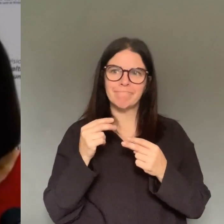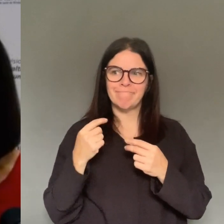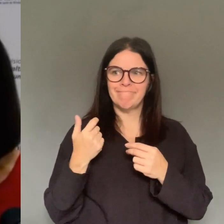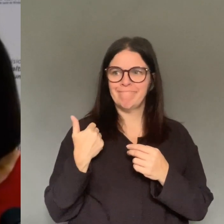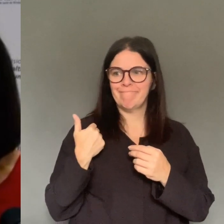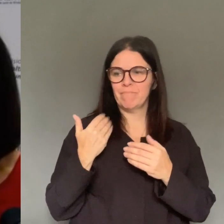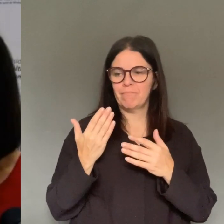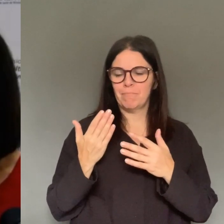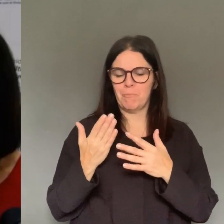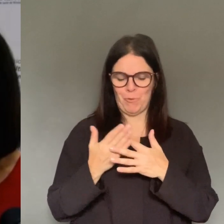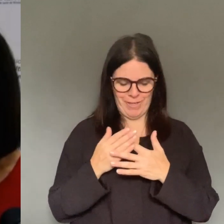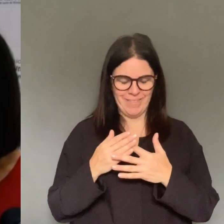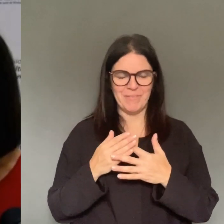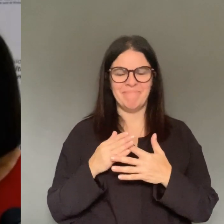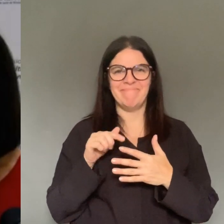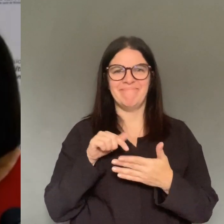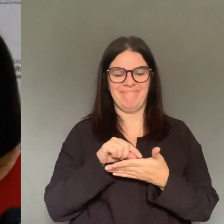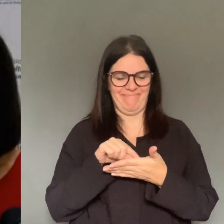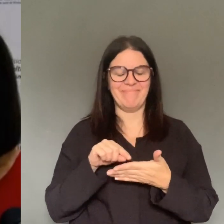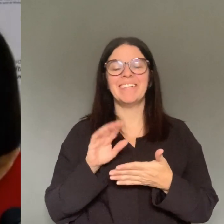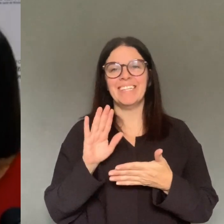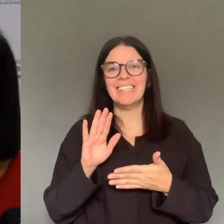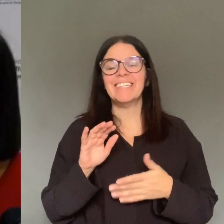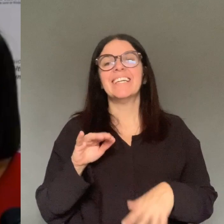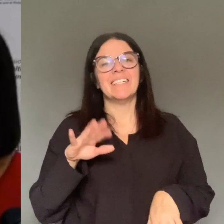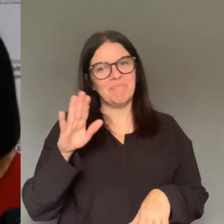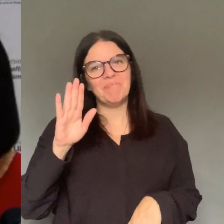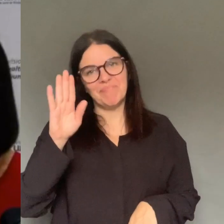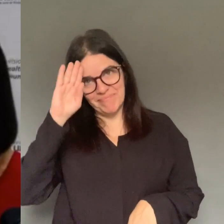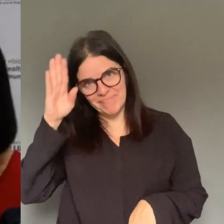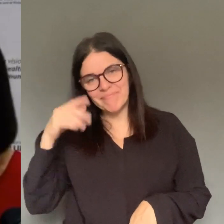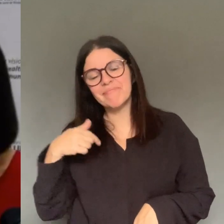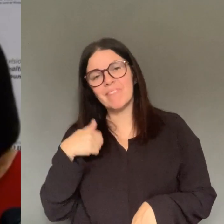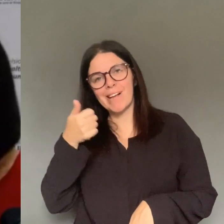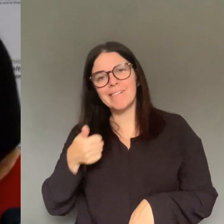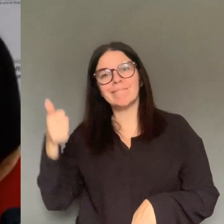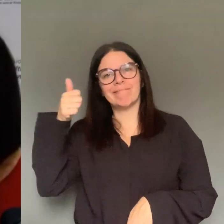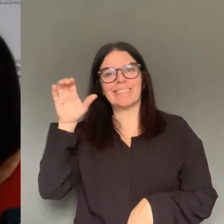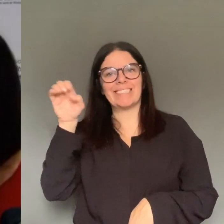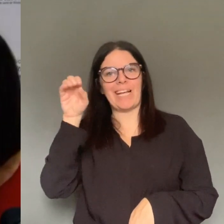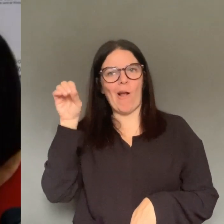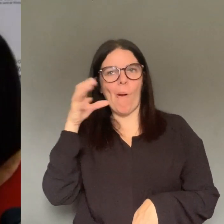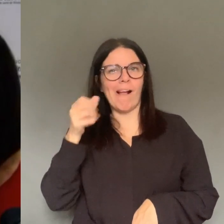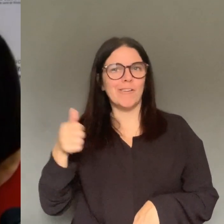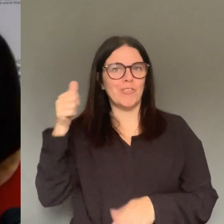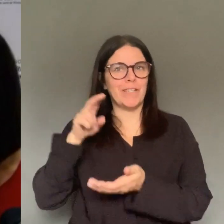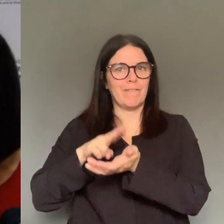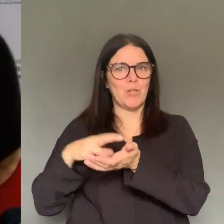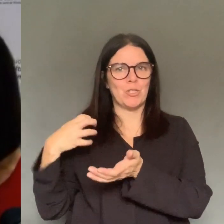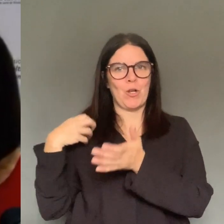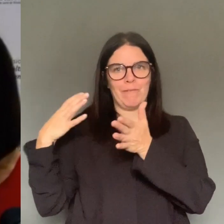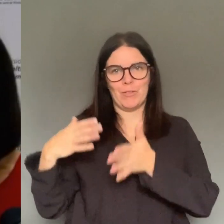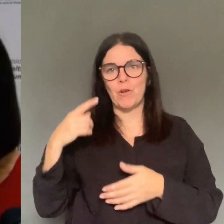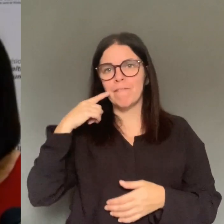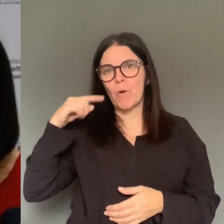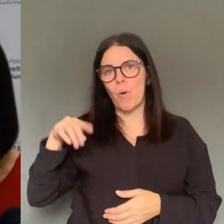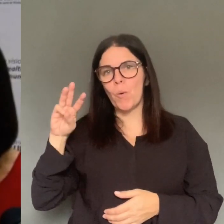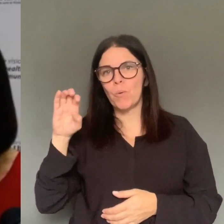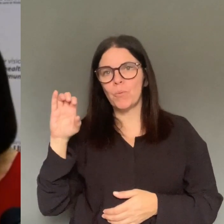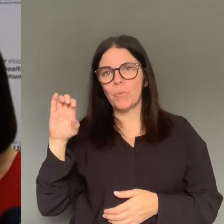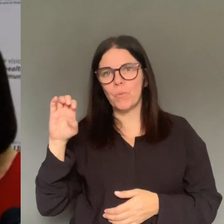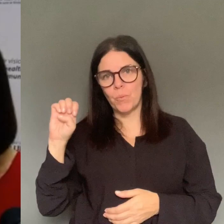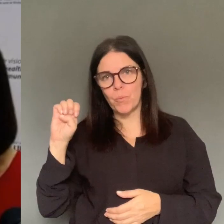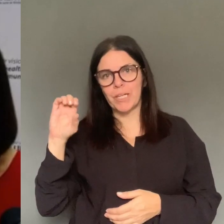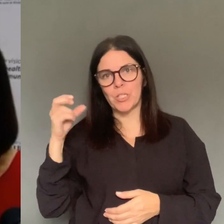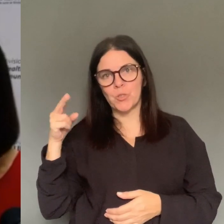Theresa Marentette, CEO and Chief Nursing Officer of the Windsor-Essex County Health Unit. If you would like to review our media updates via